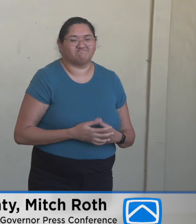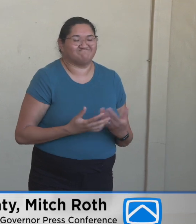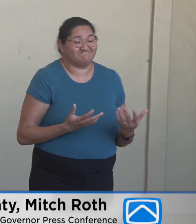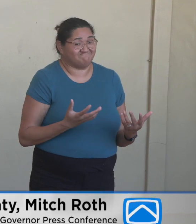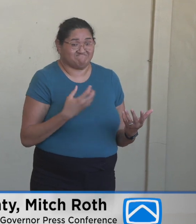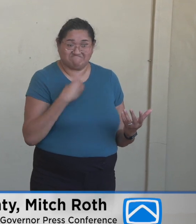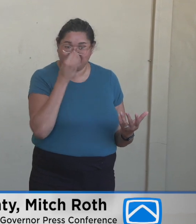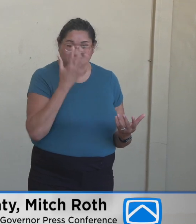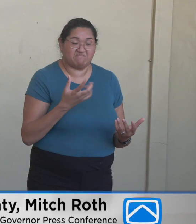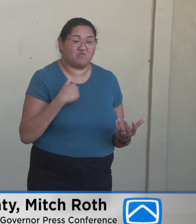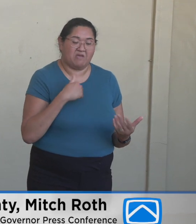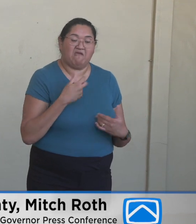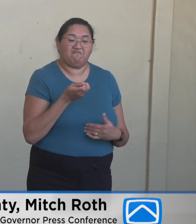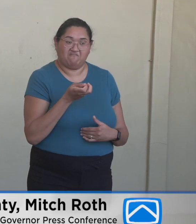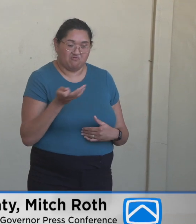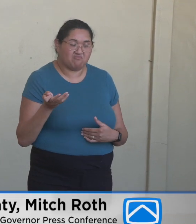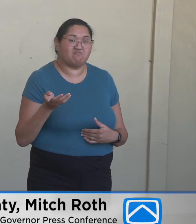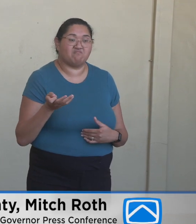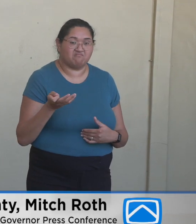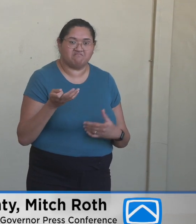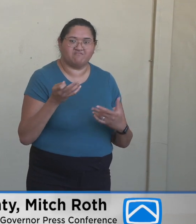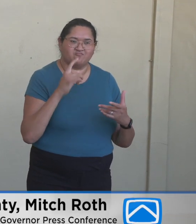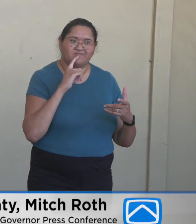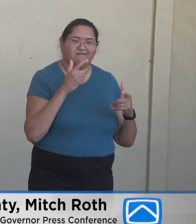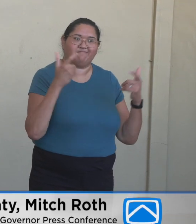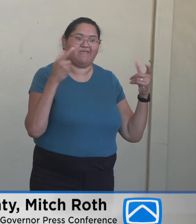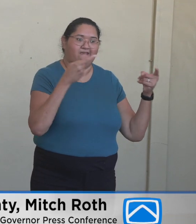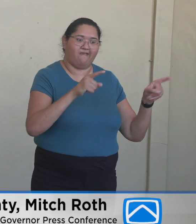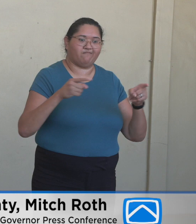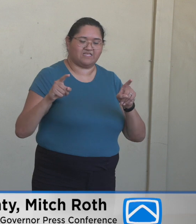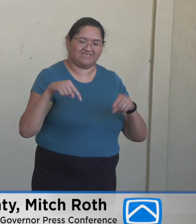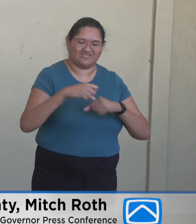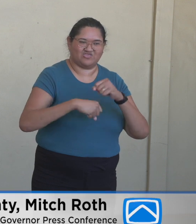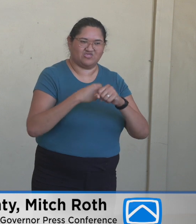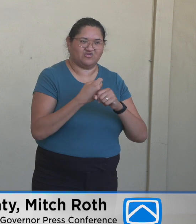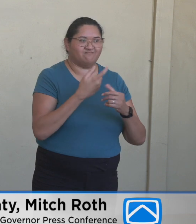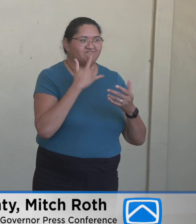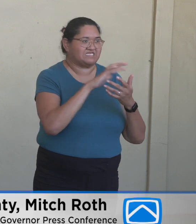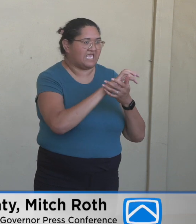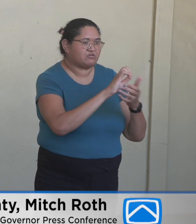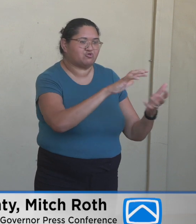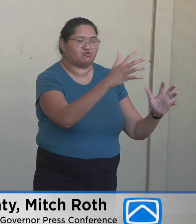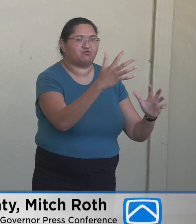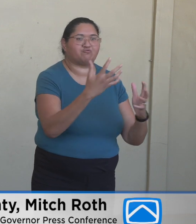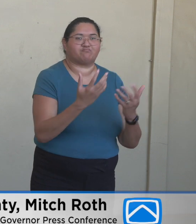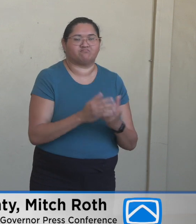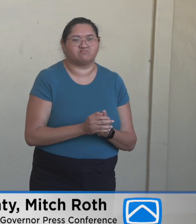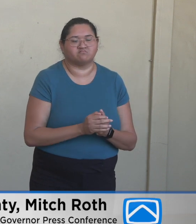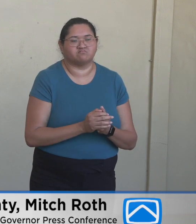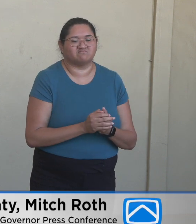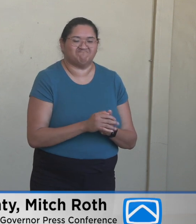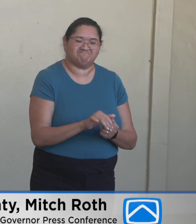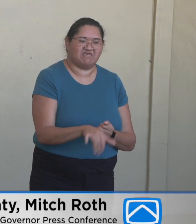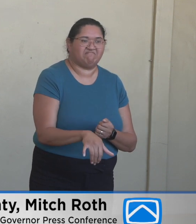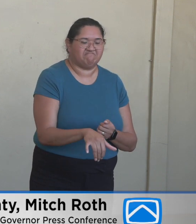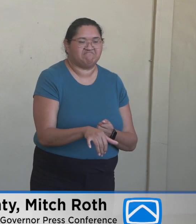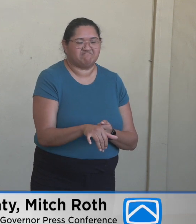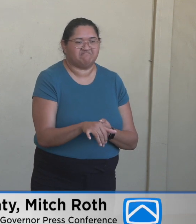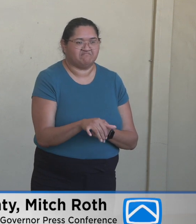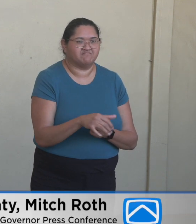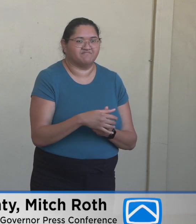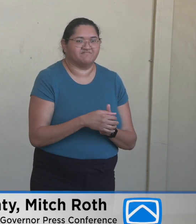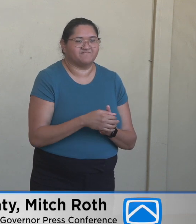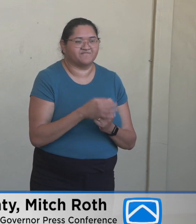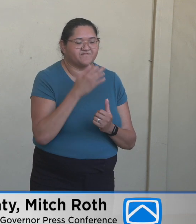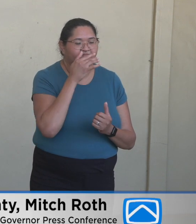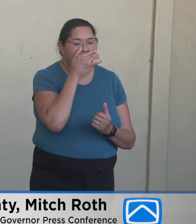I can tell you we've had a couple of big things this year, disasters, that we